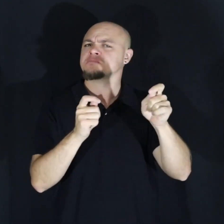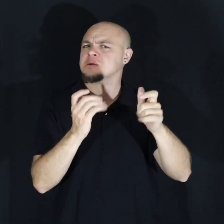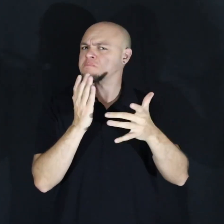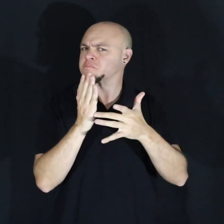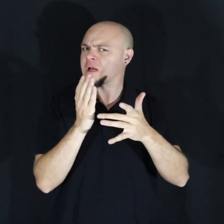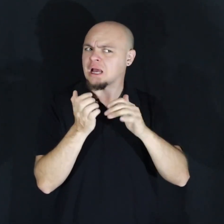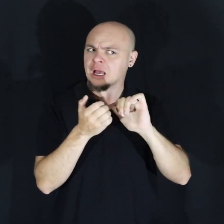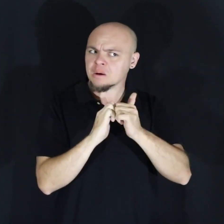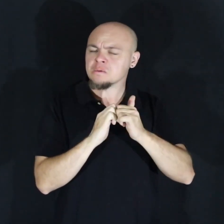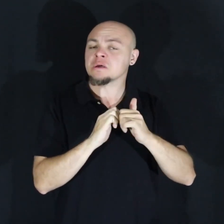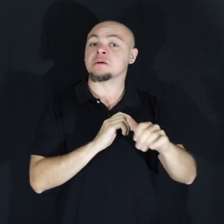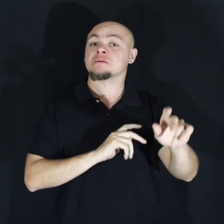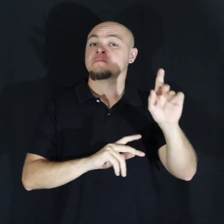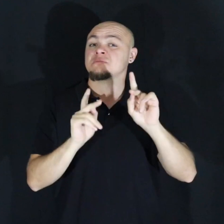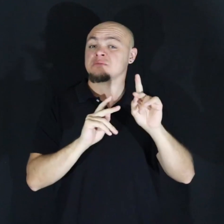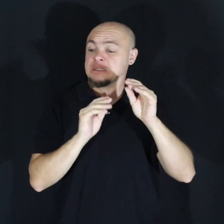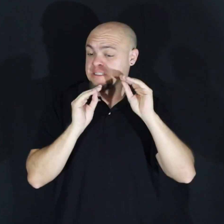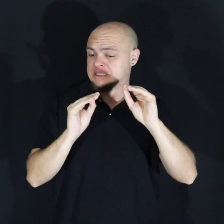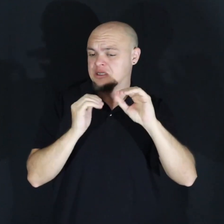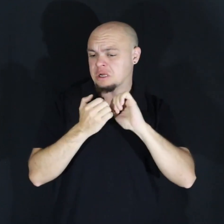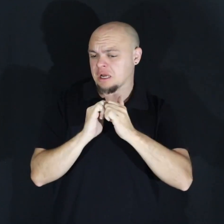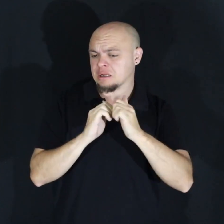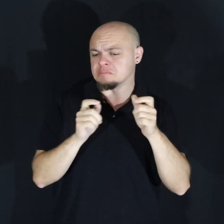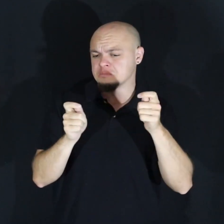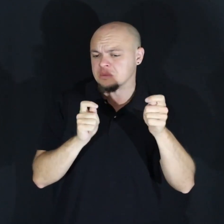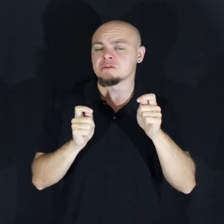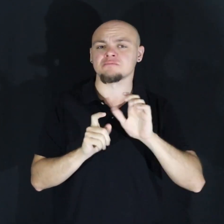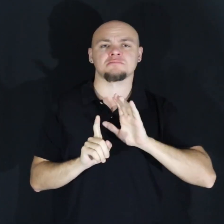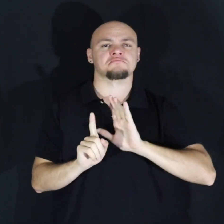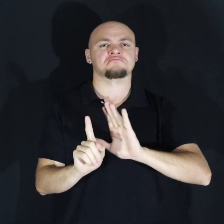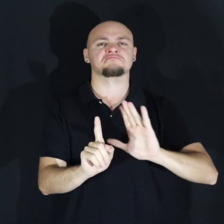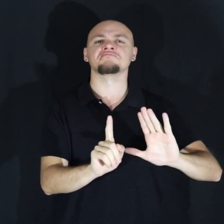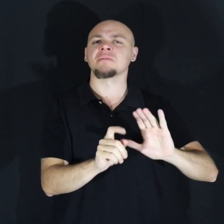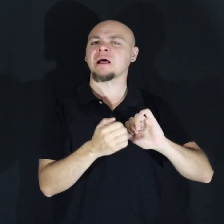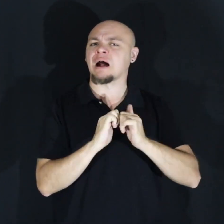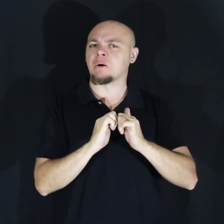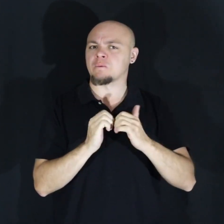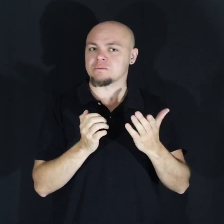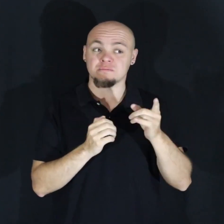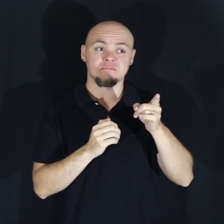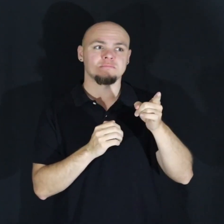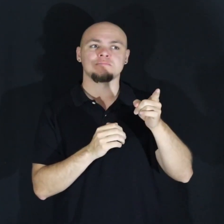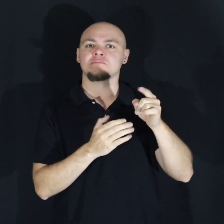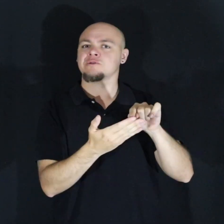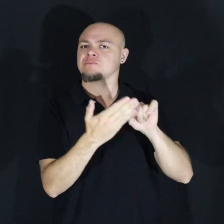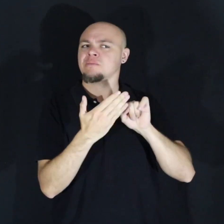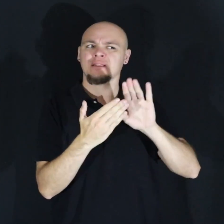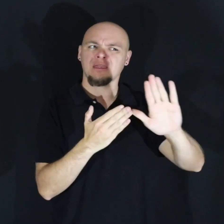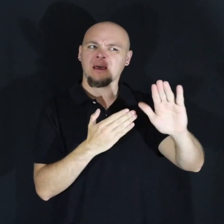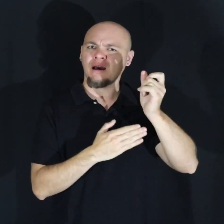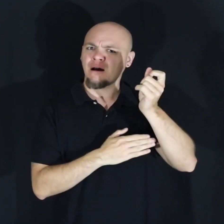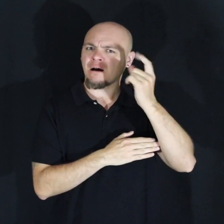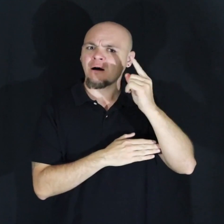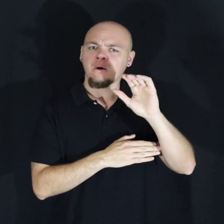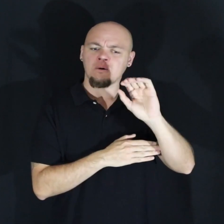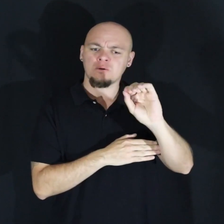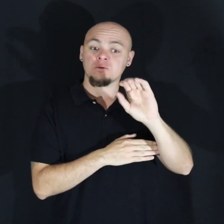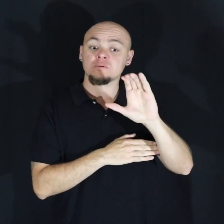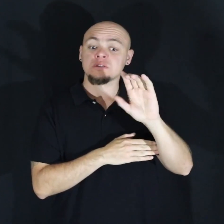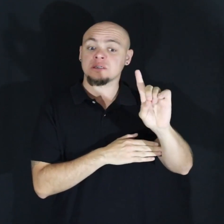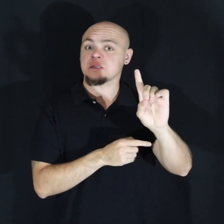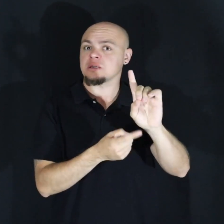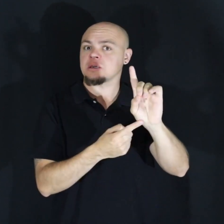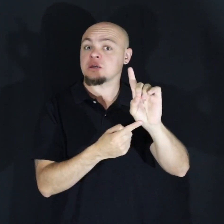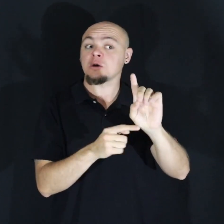guide others in learning how to manage theirs. It conveyed an understanding of what OCD could have